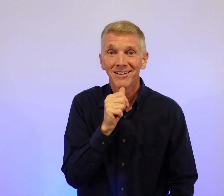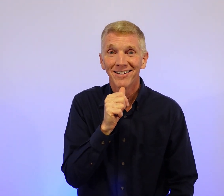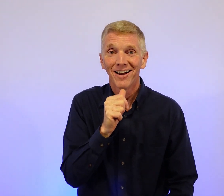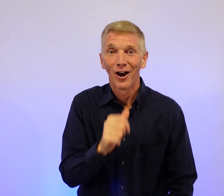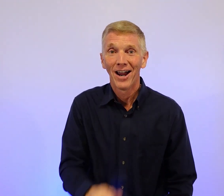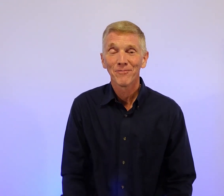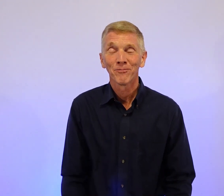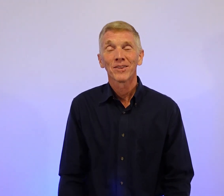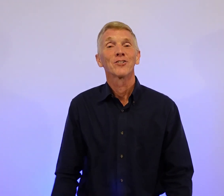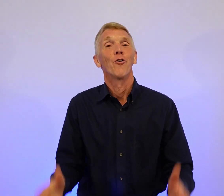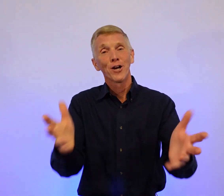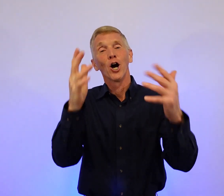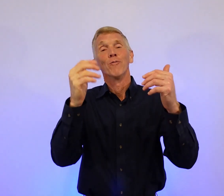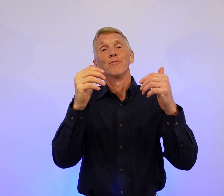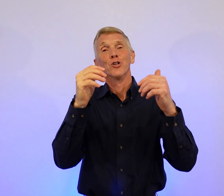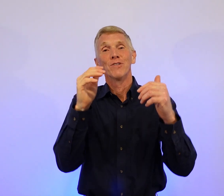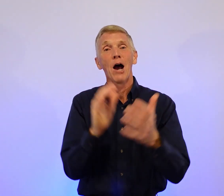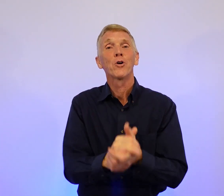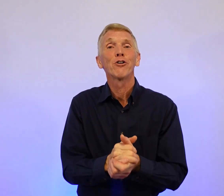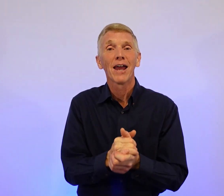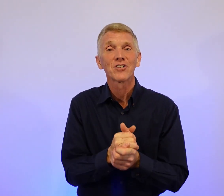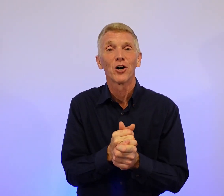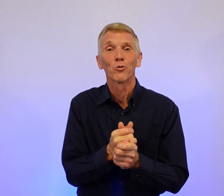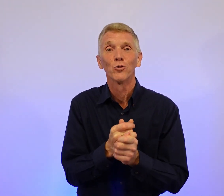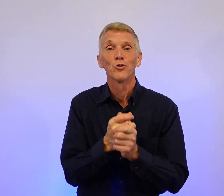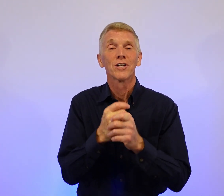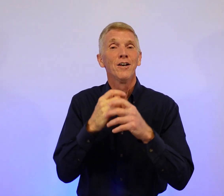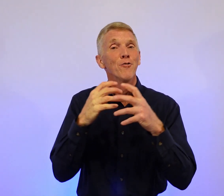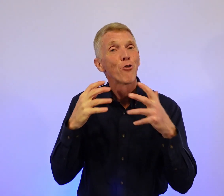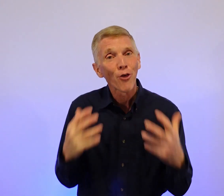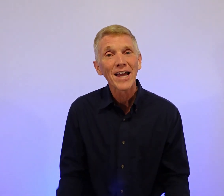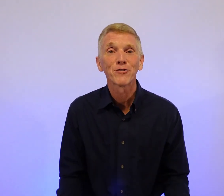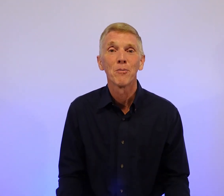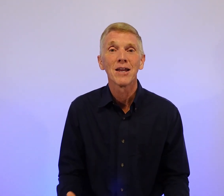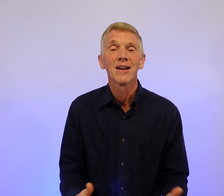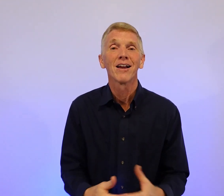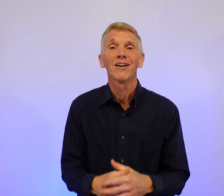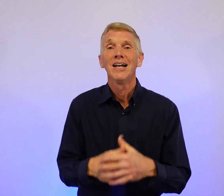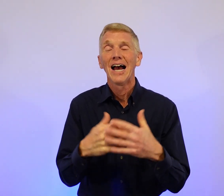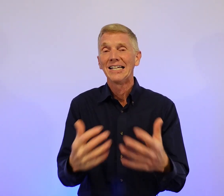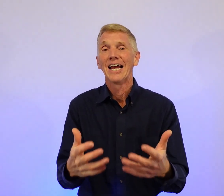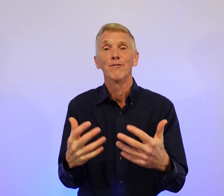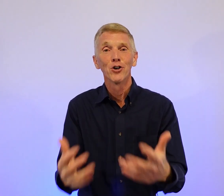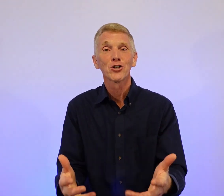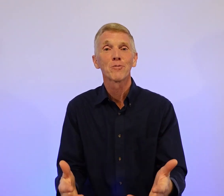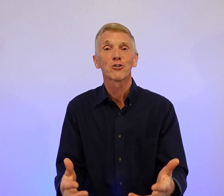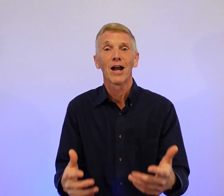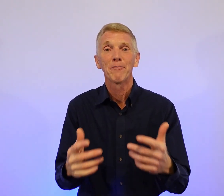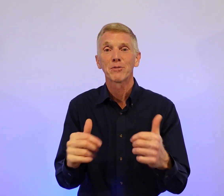All right? So there you go. You've got one of your ASL rules. Thanks for being here. And again, if you'll subscribe,